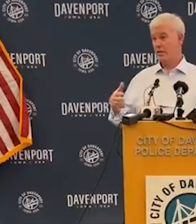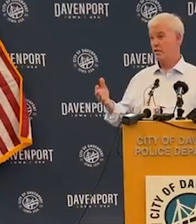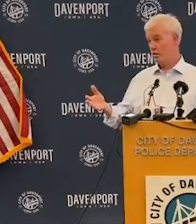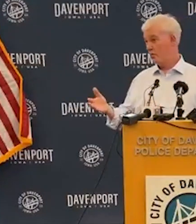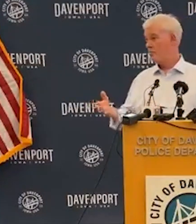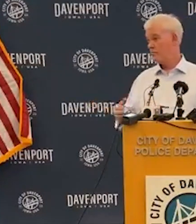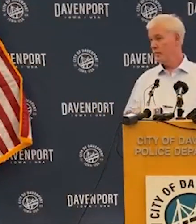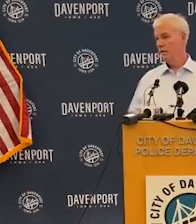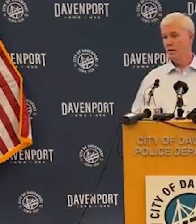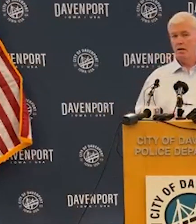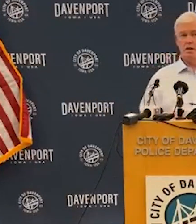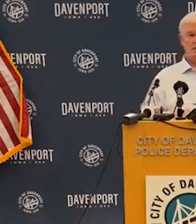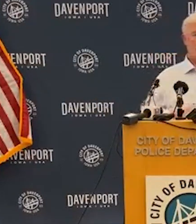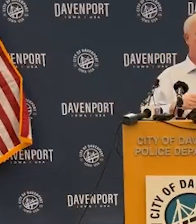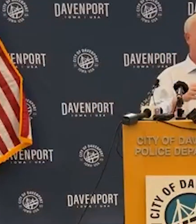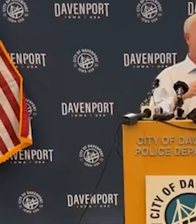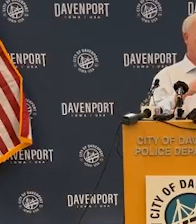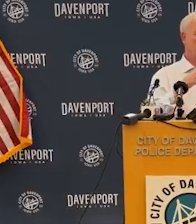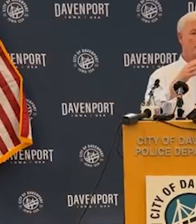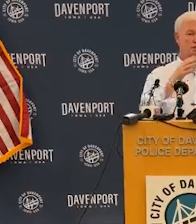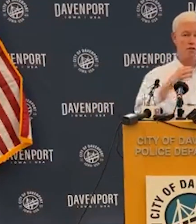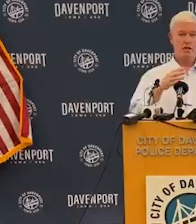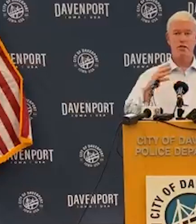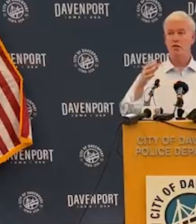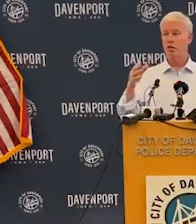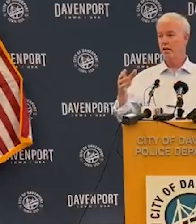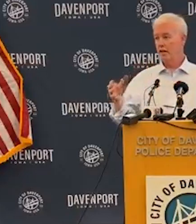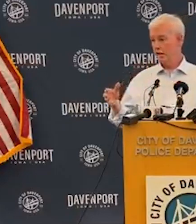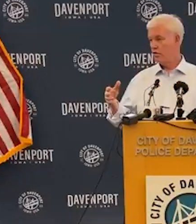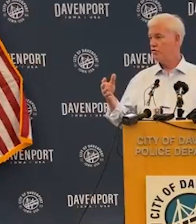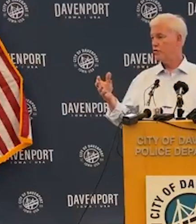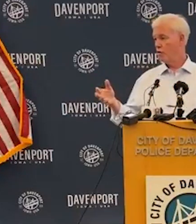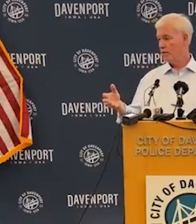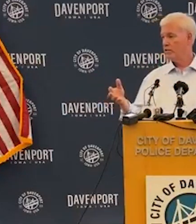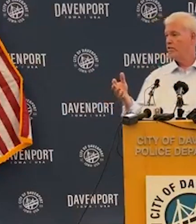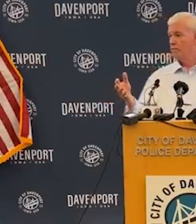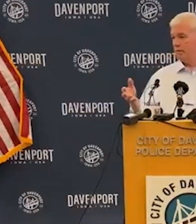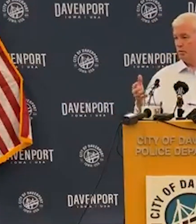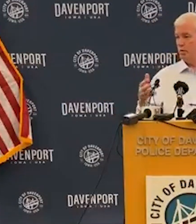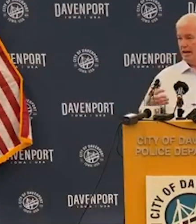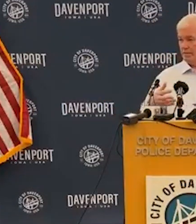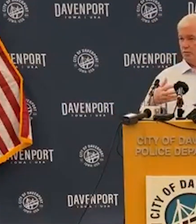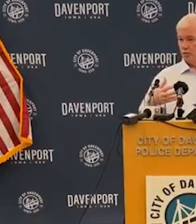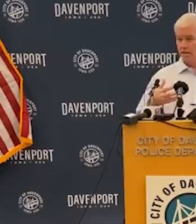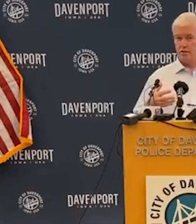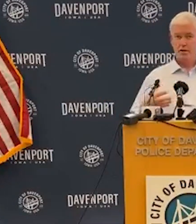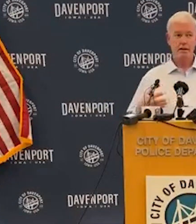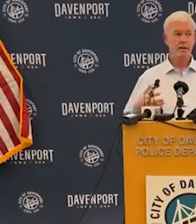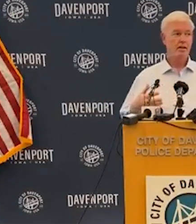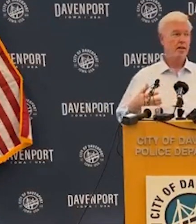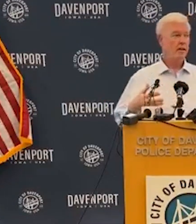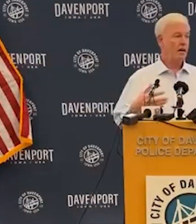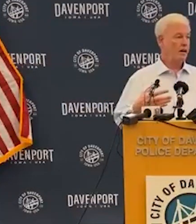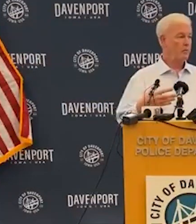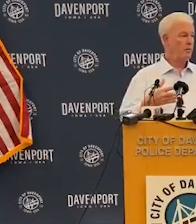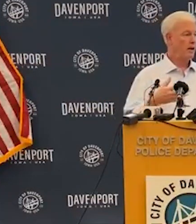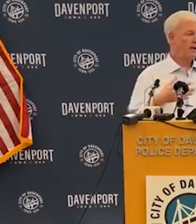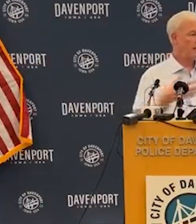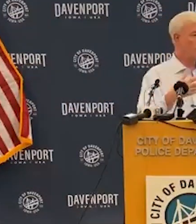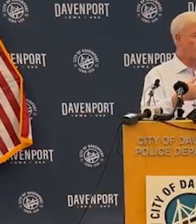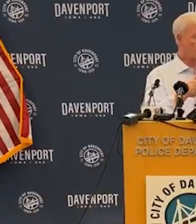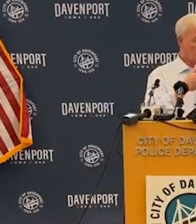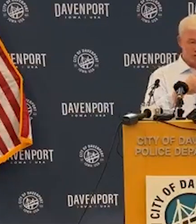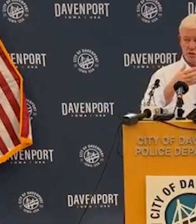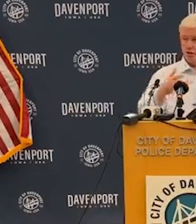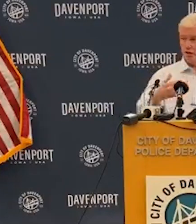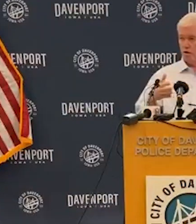today, 10 and 2. They'll be related to particular issues or questions that people have. We'll try and do that. And